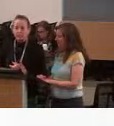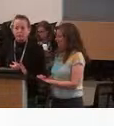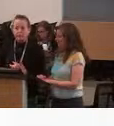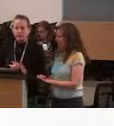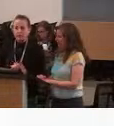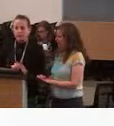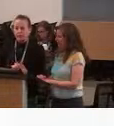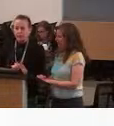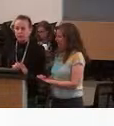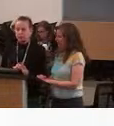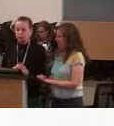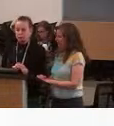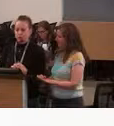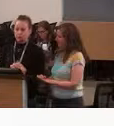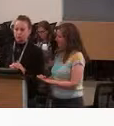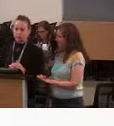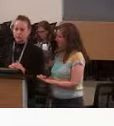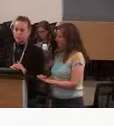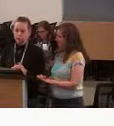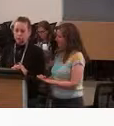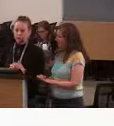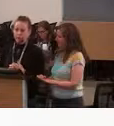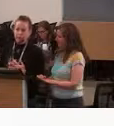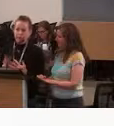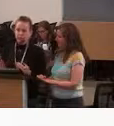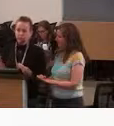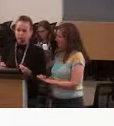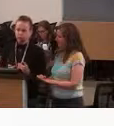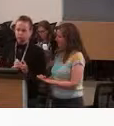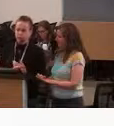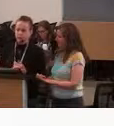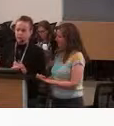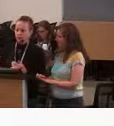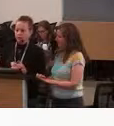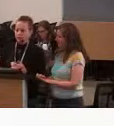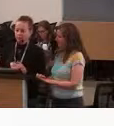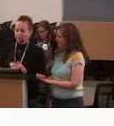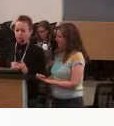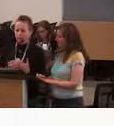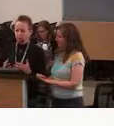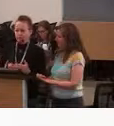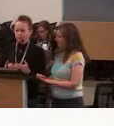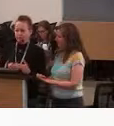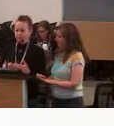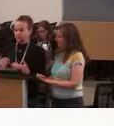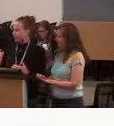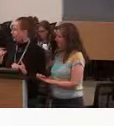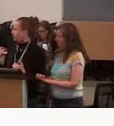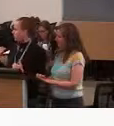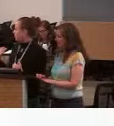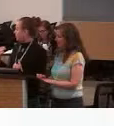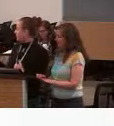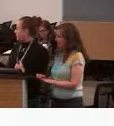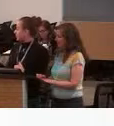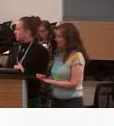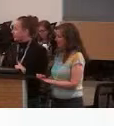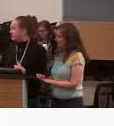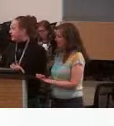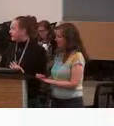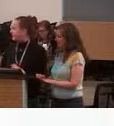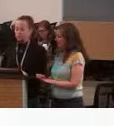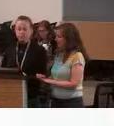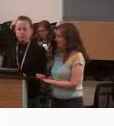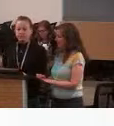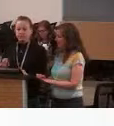really kind of learned how to work better with our interpreters to support our multi-language learners, whereas we actually go to the sites like other people